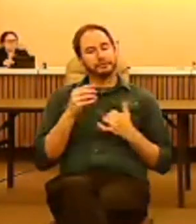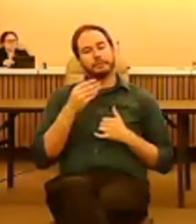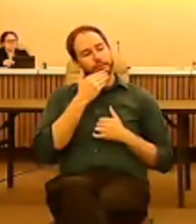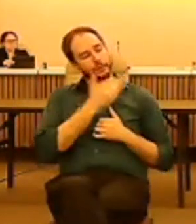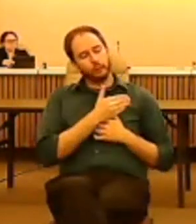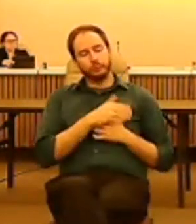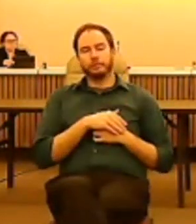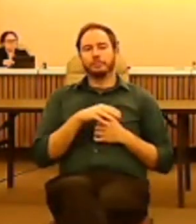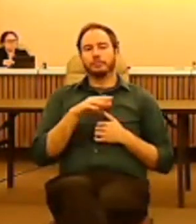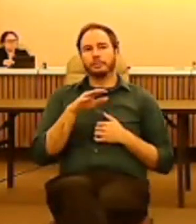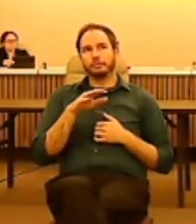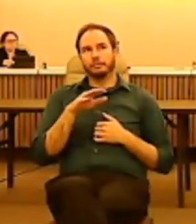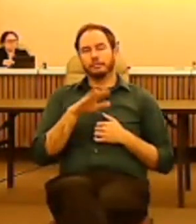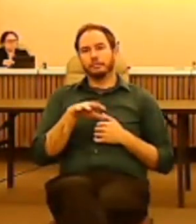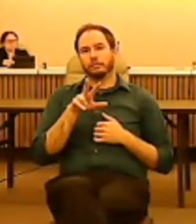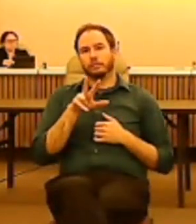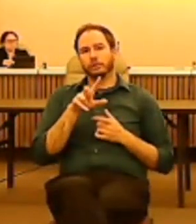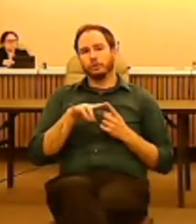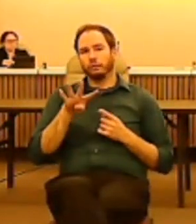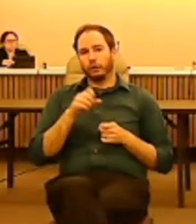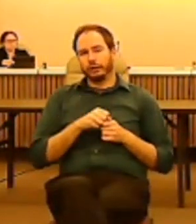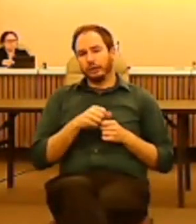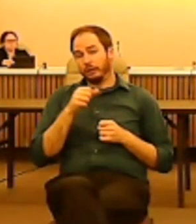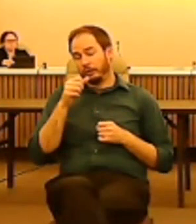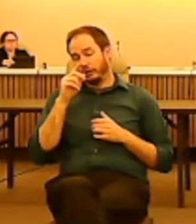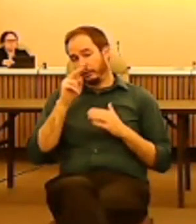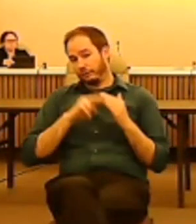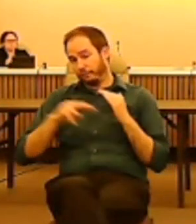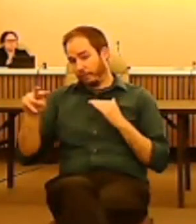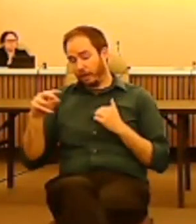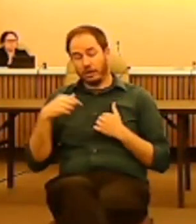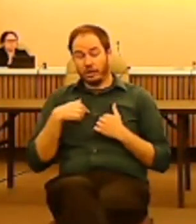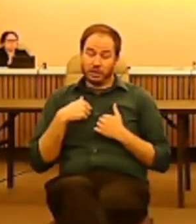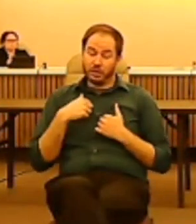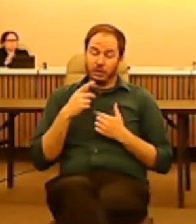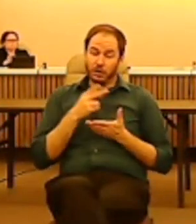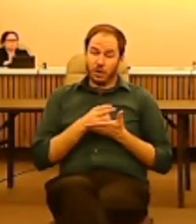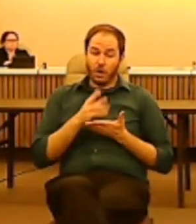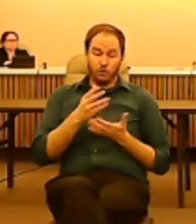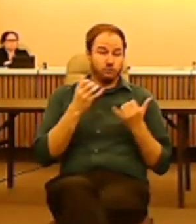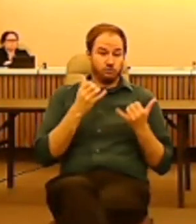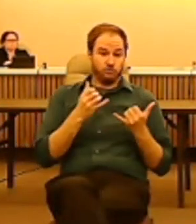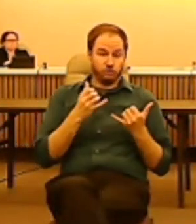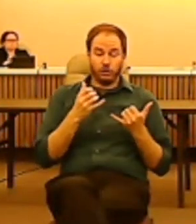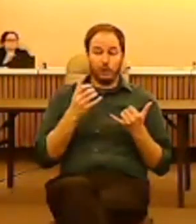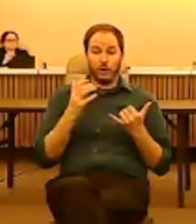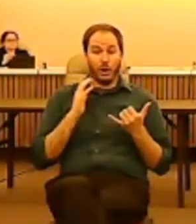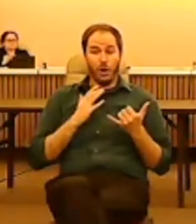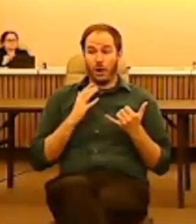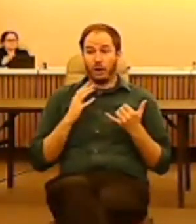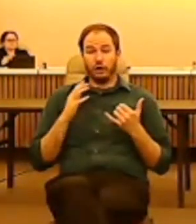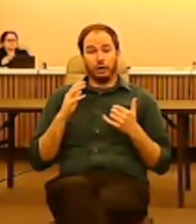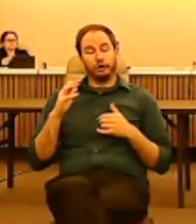probably 3 to 4 years out, I wouldn't be surprised if what's currently stretch code becomes the New